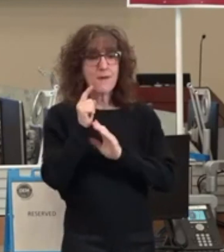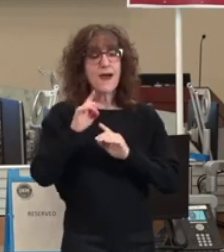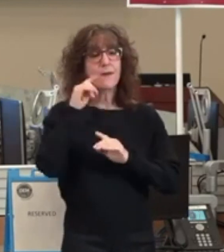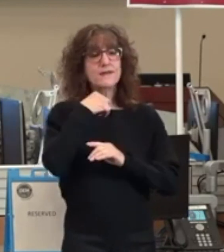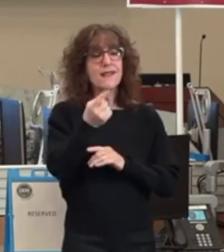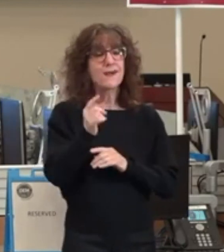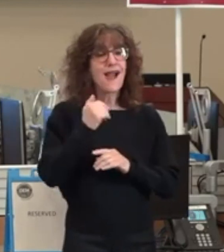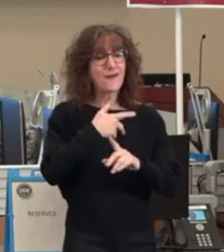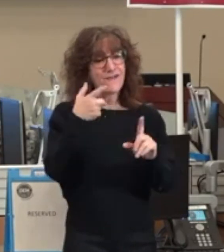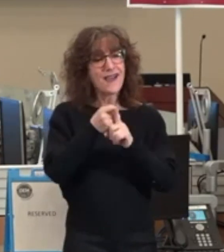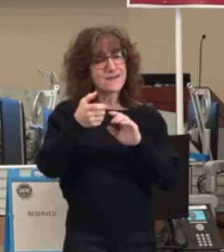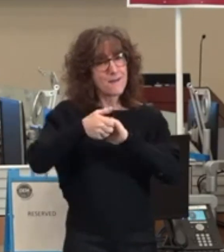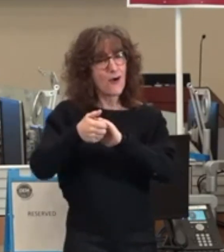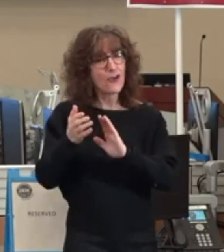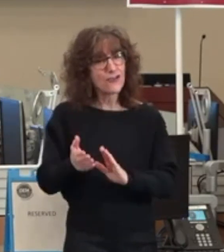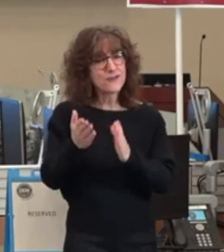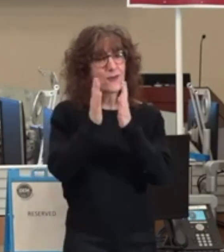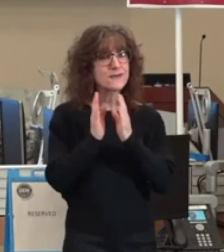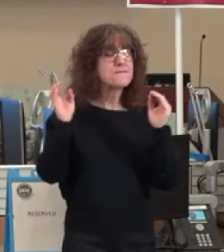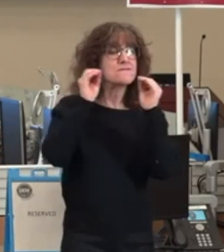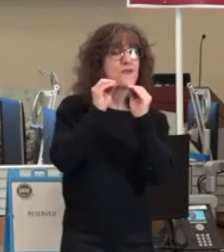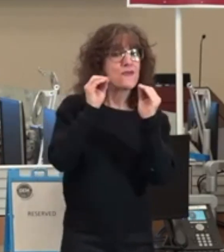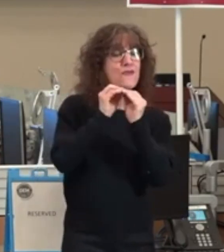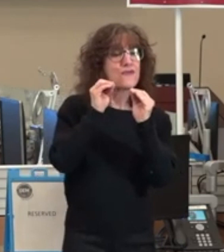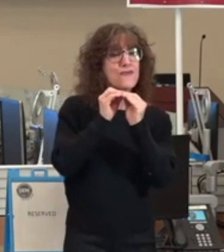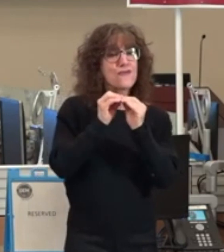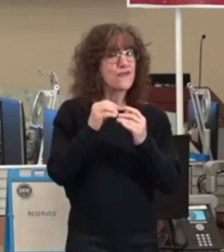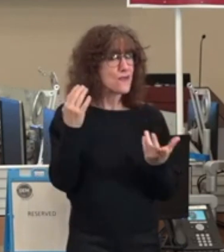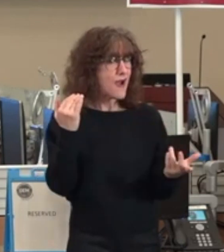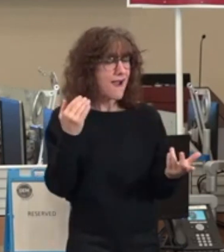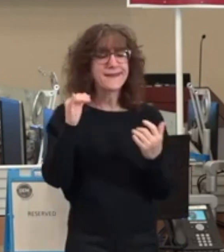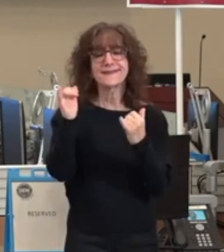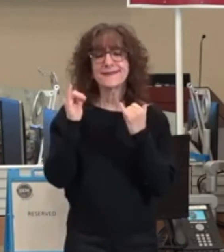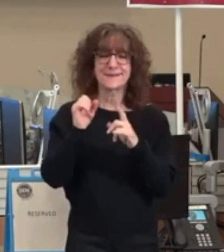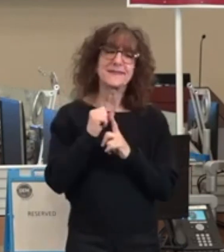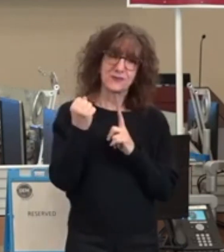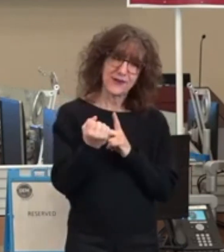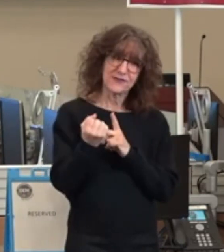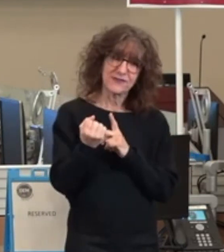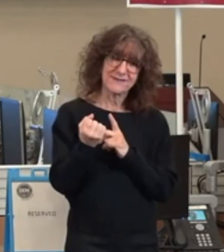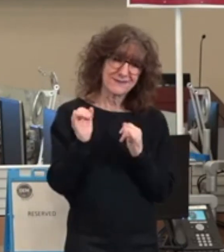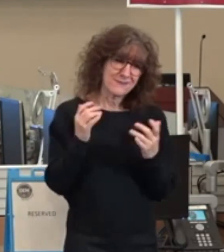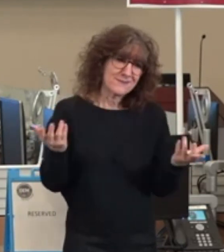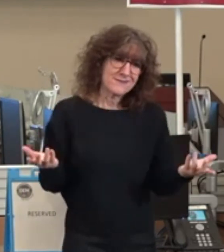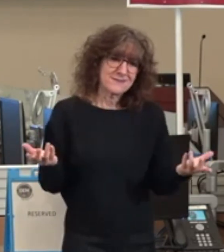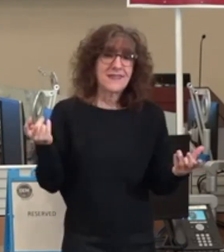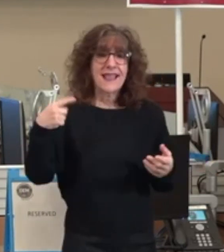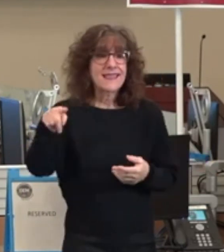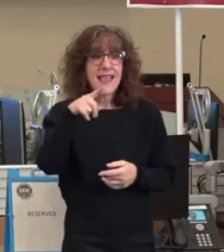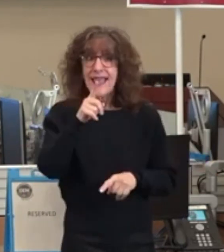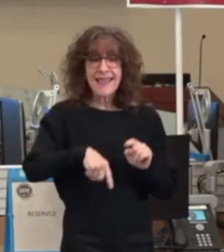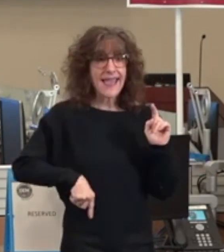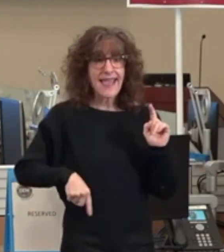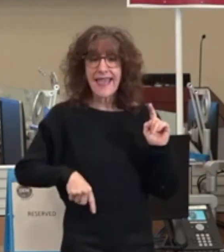you that our vaccination partners are requesting additional vaccines from us because they're in the same position where we are. That they are not